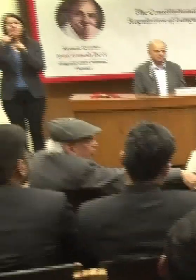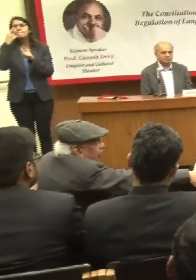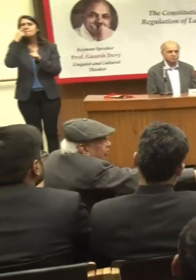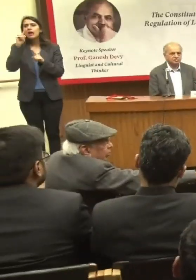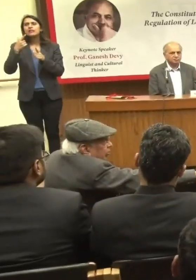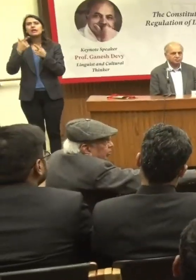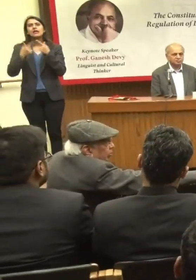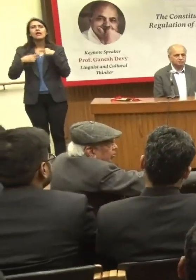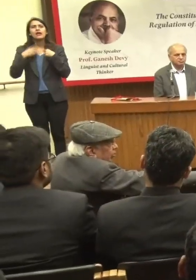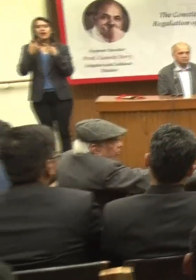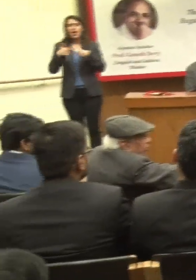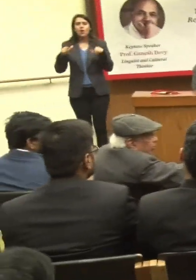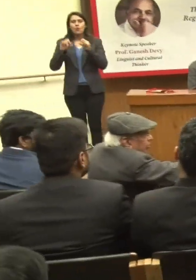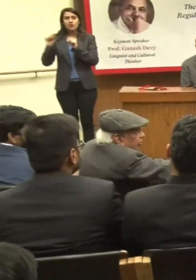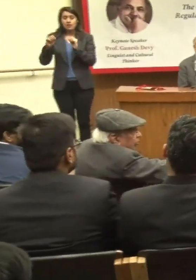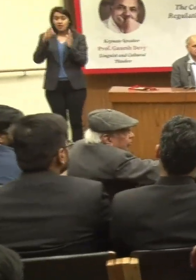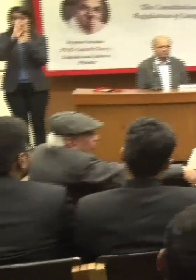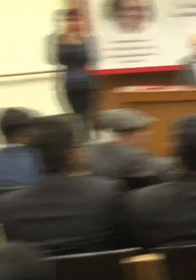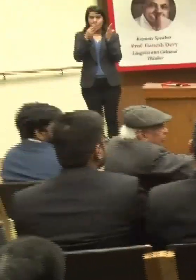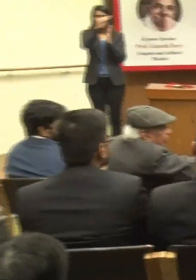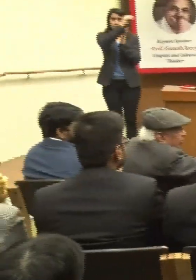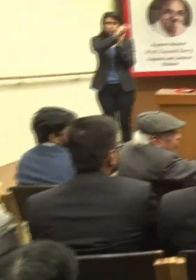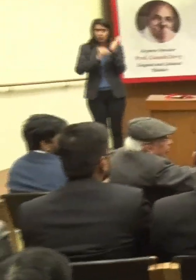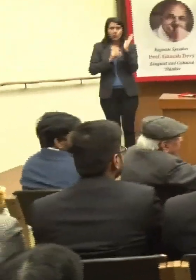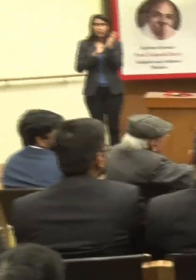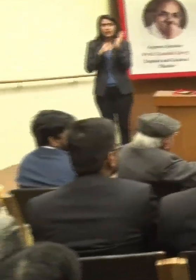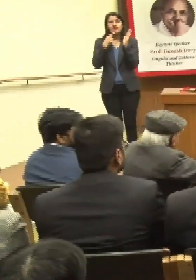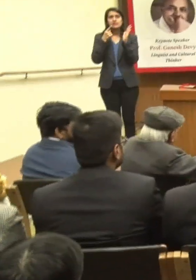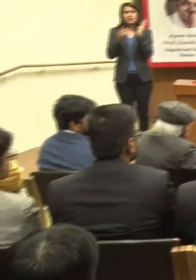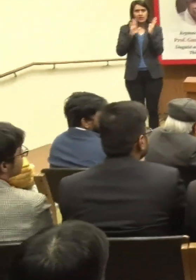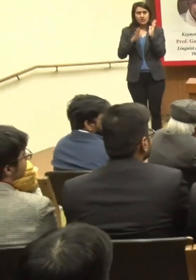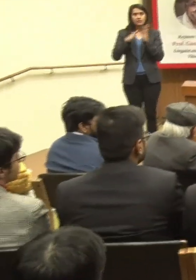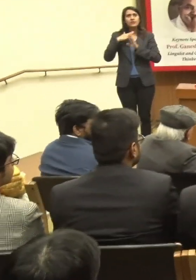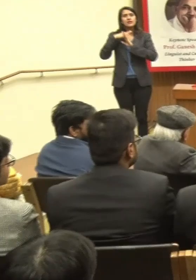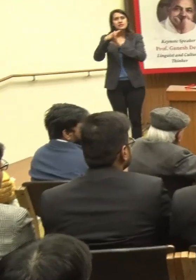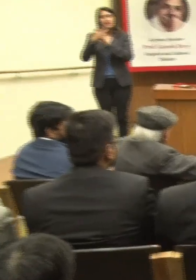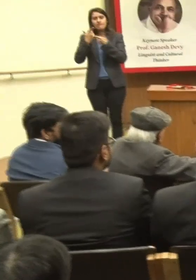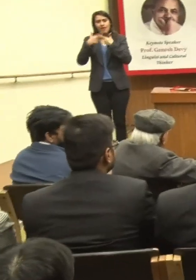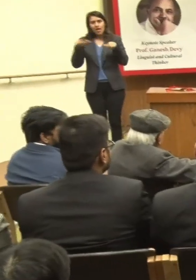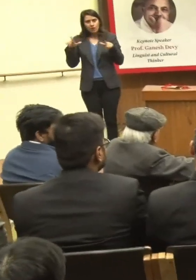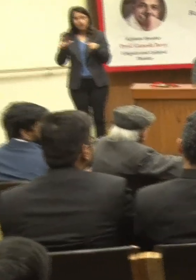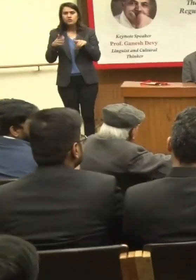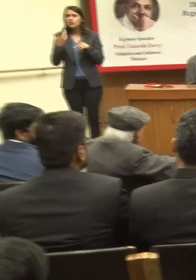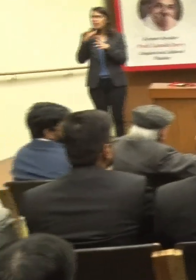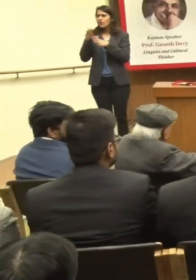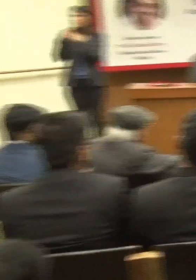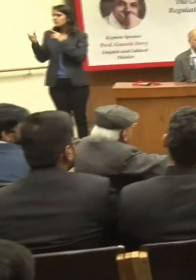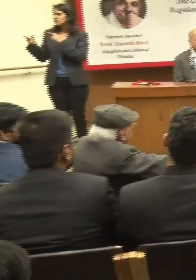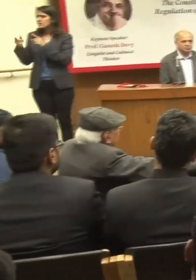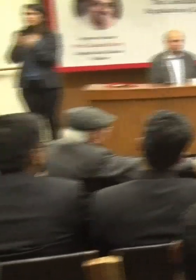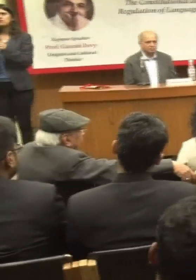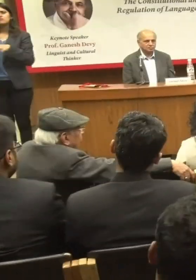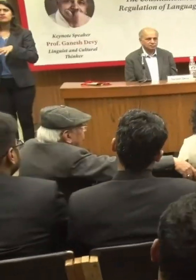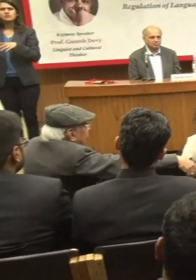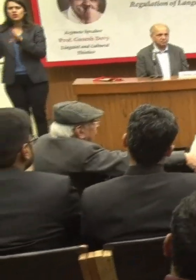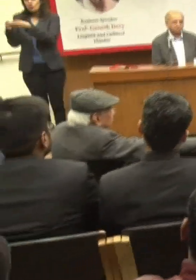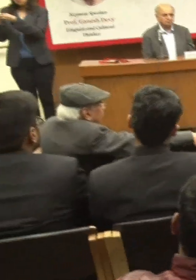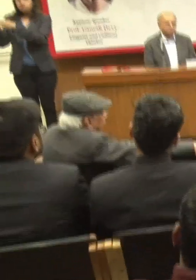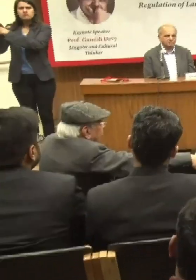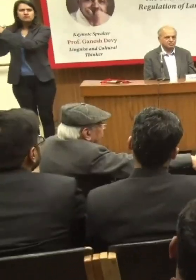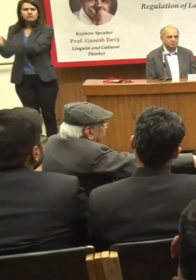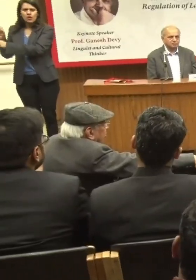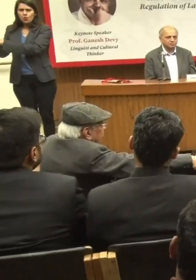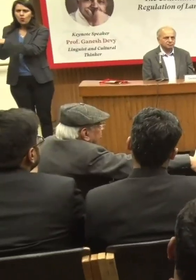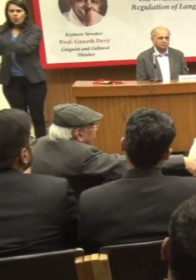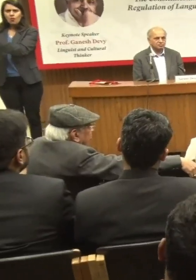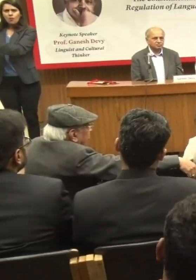education. On paper, there is obviously an attempt to safeguard languages and minority languages, but I'm curious about your thoughts on this